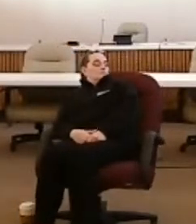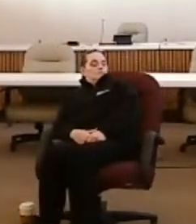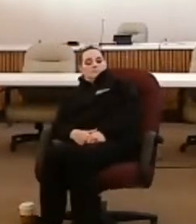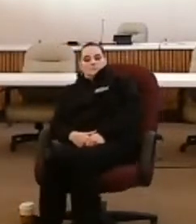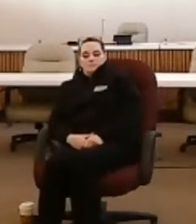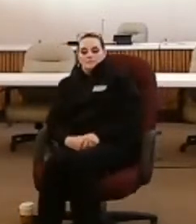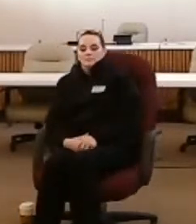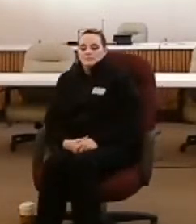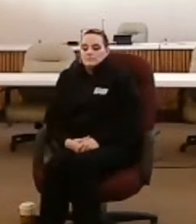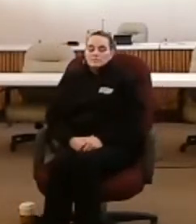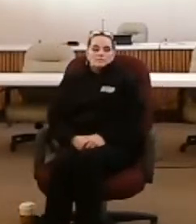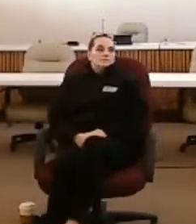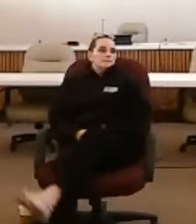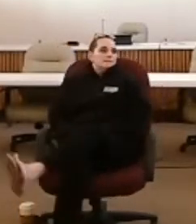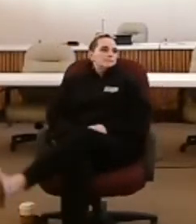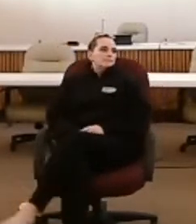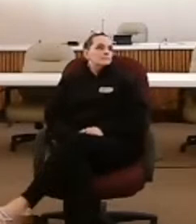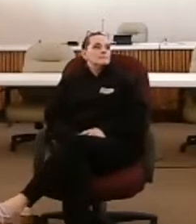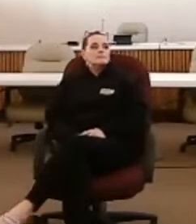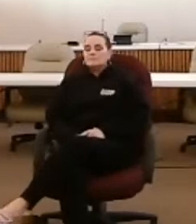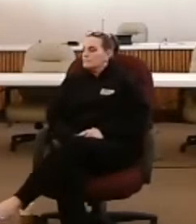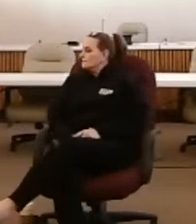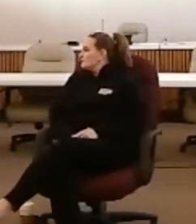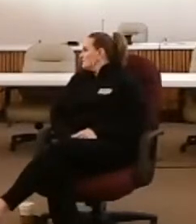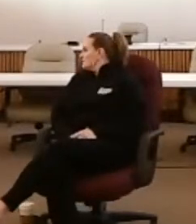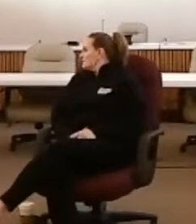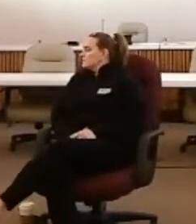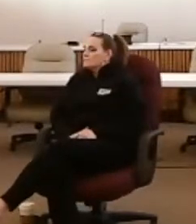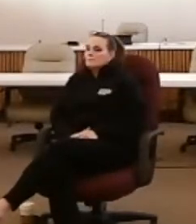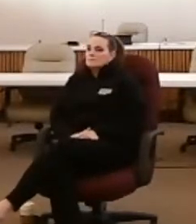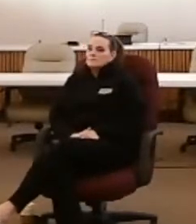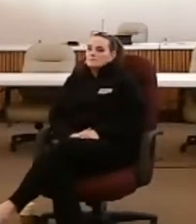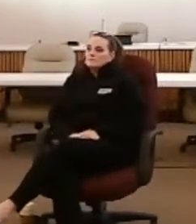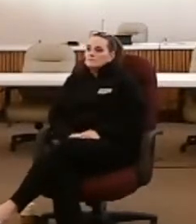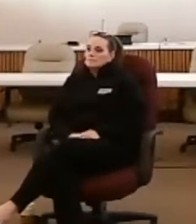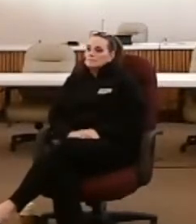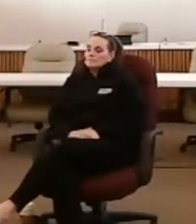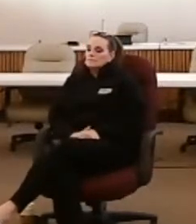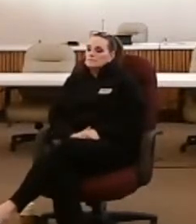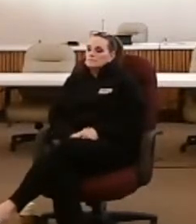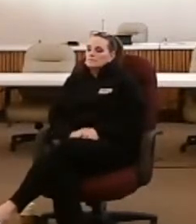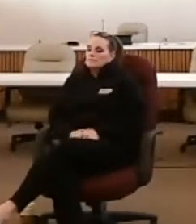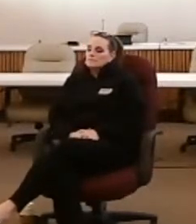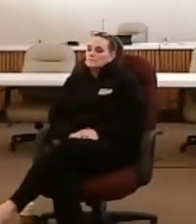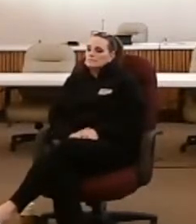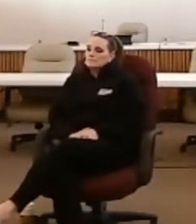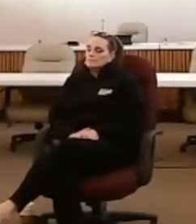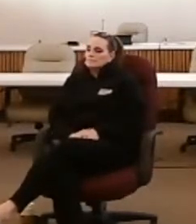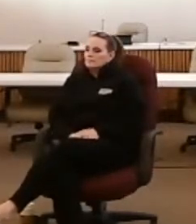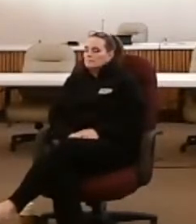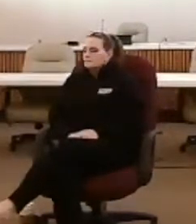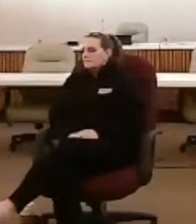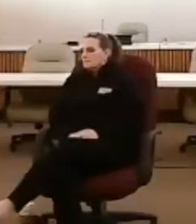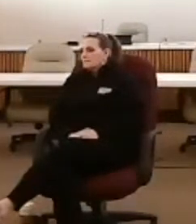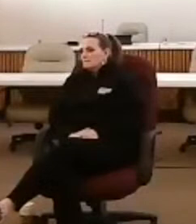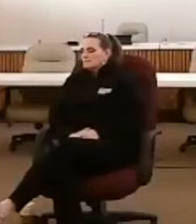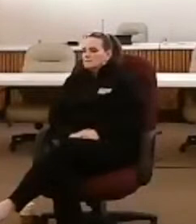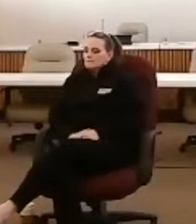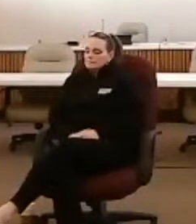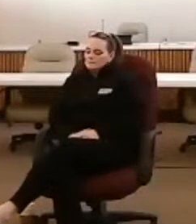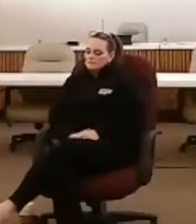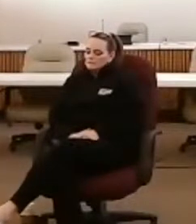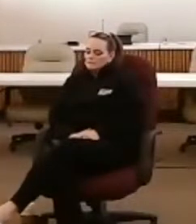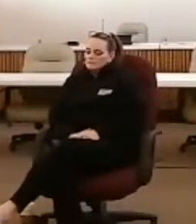Thank you. Do you want to take one with Tina up there as well? Yeah. It would be really nice to have Tina there.